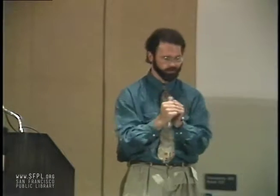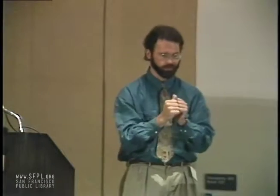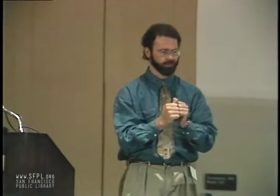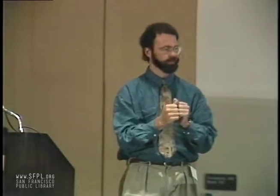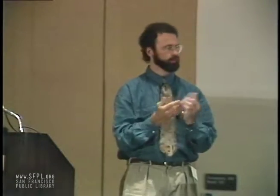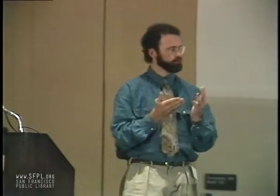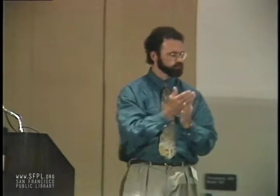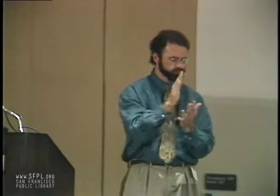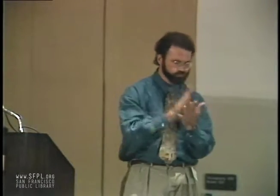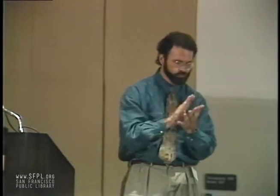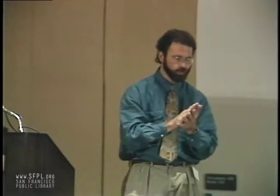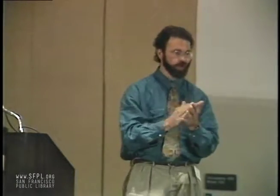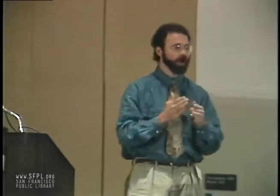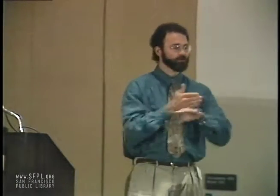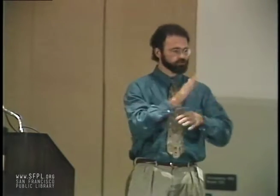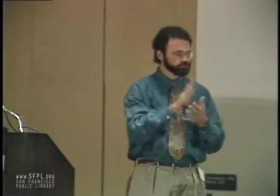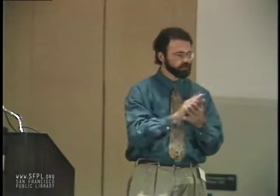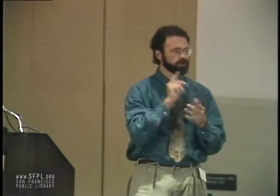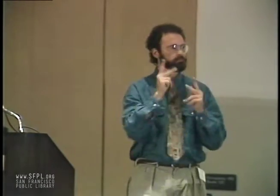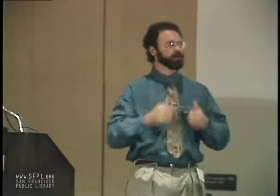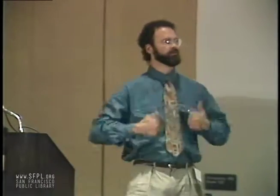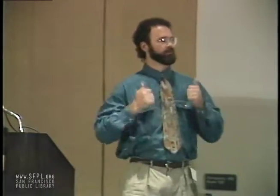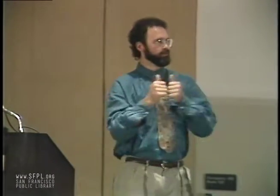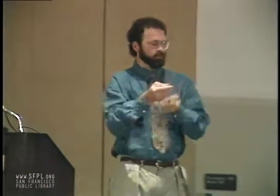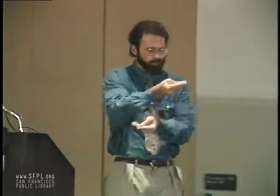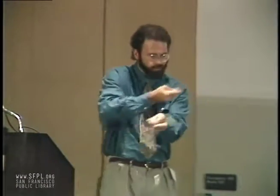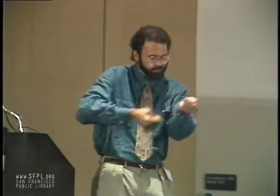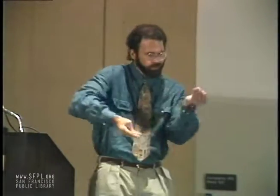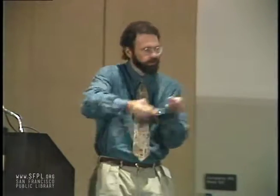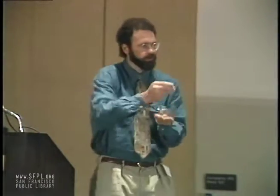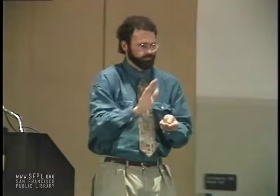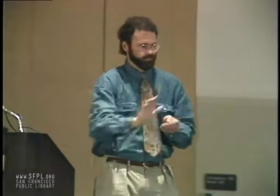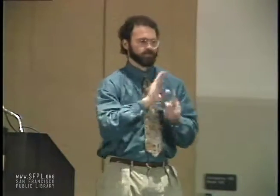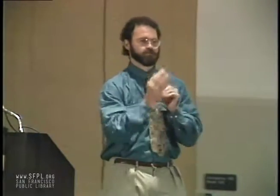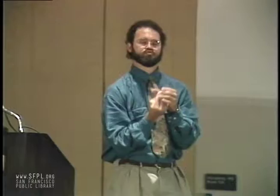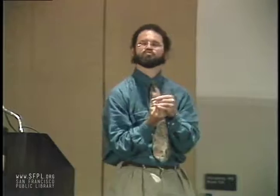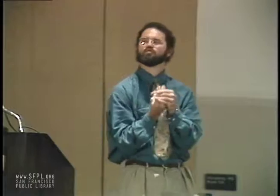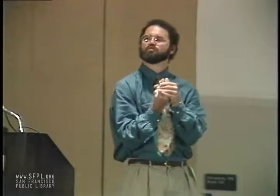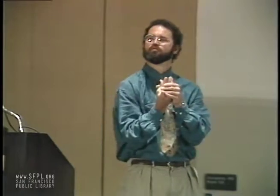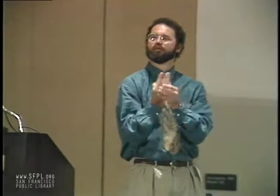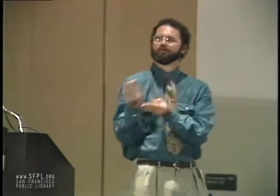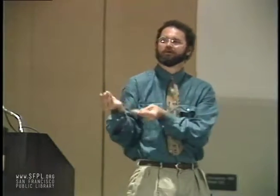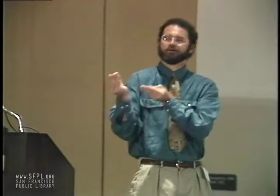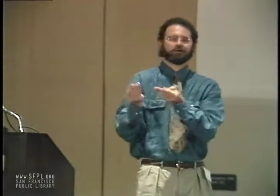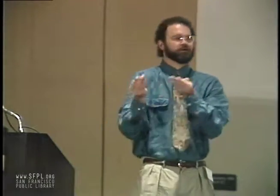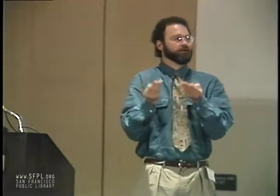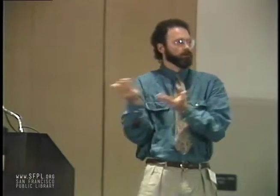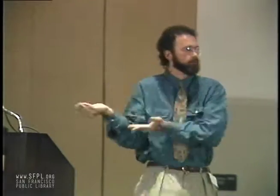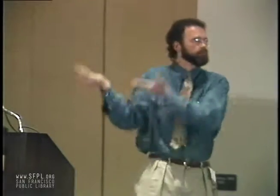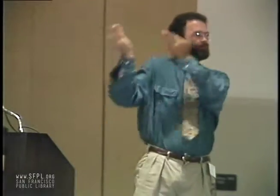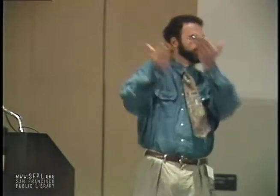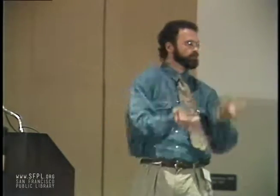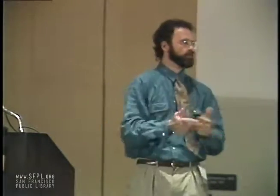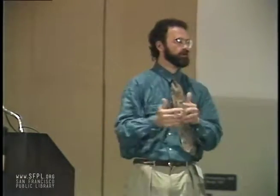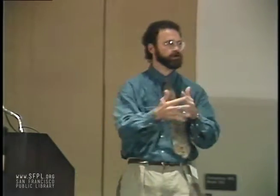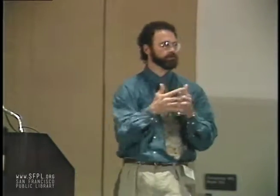So the culture began from any time that deaf people, deaf children, came together in a school